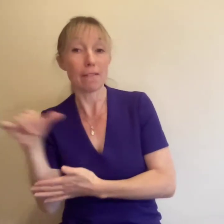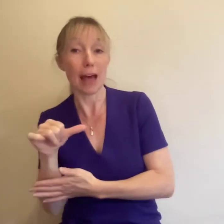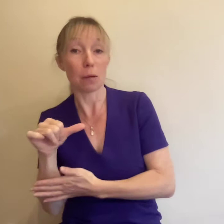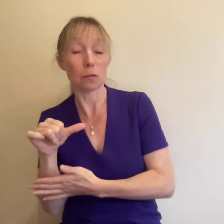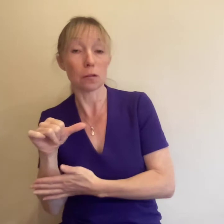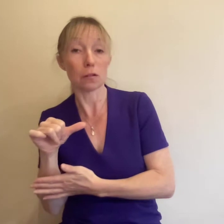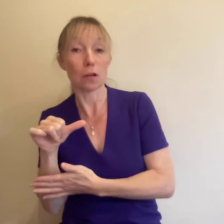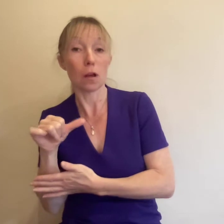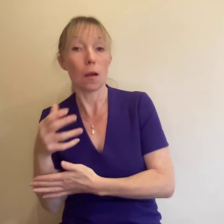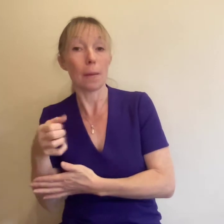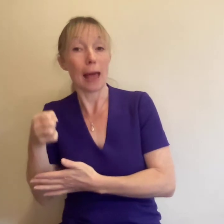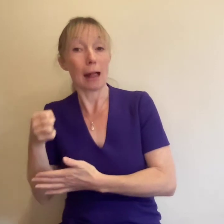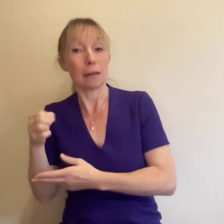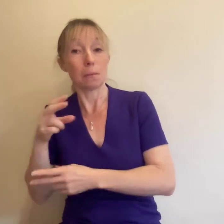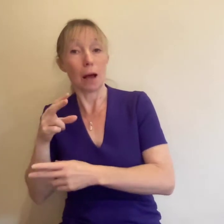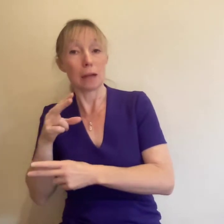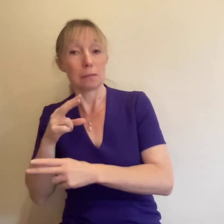for agreed development opportunities.